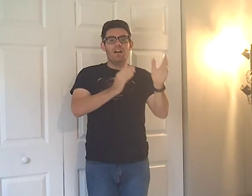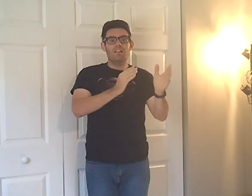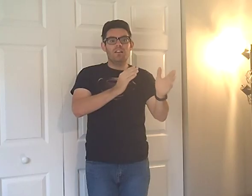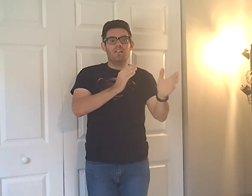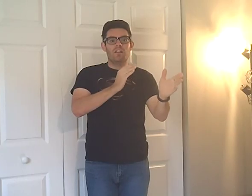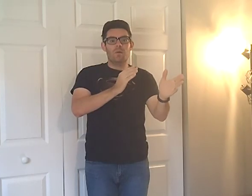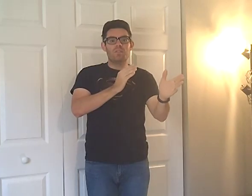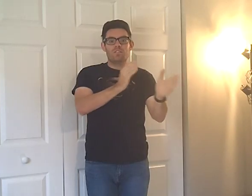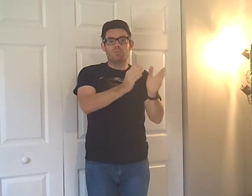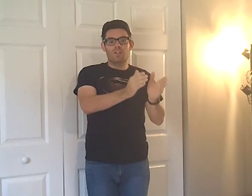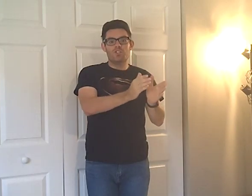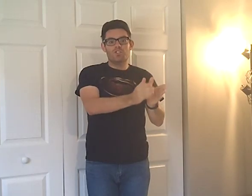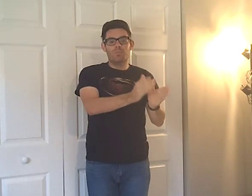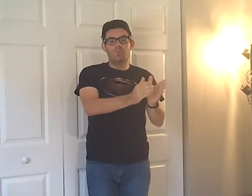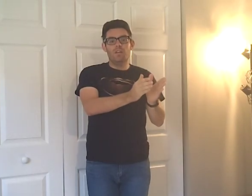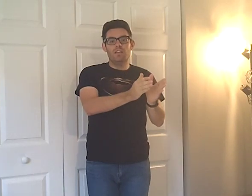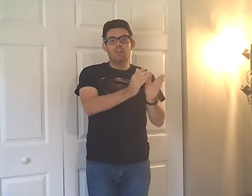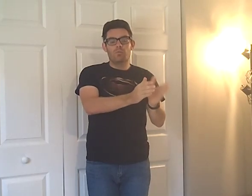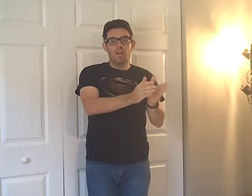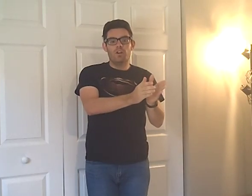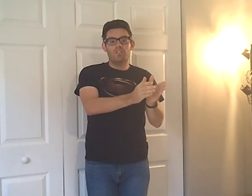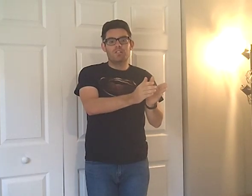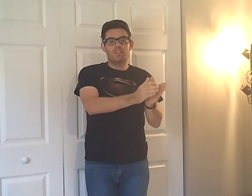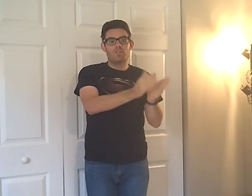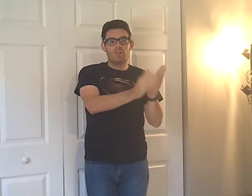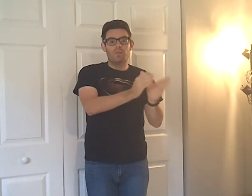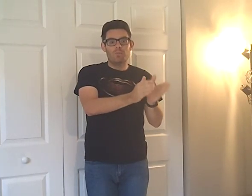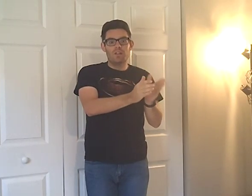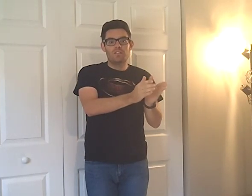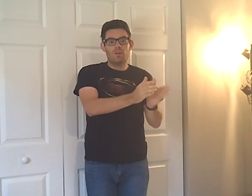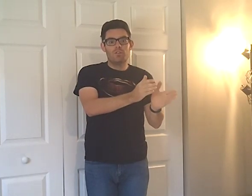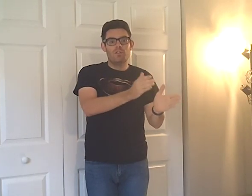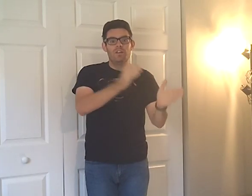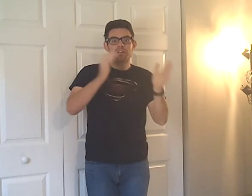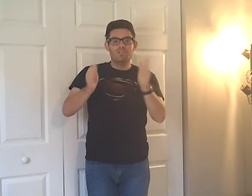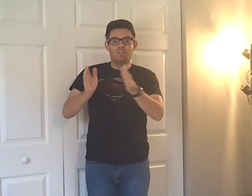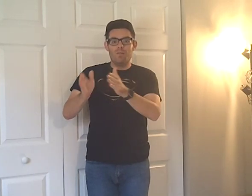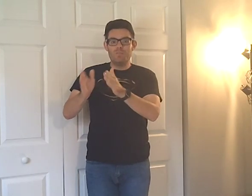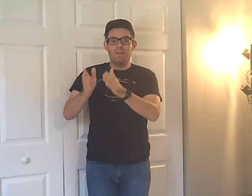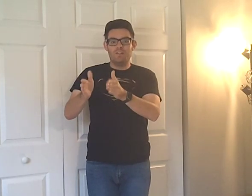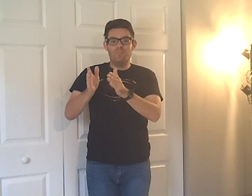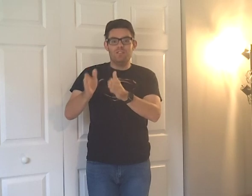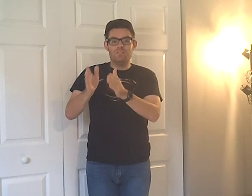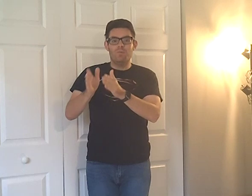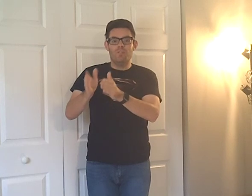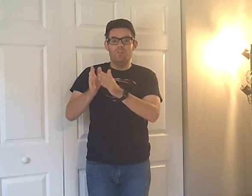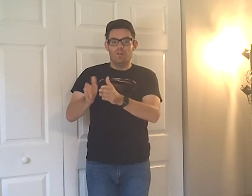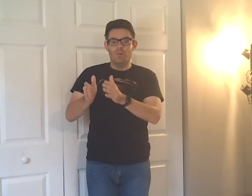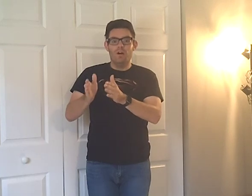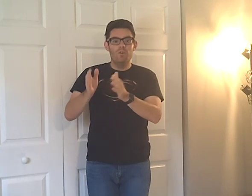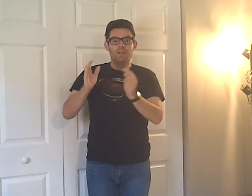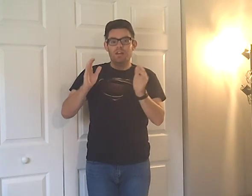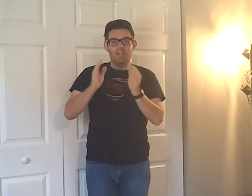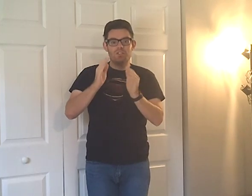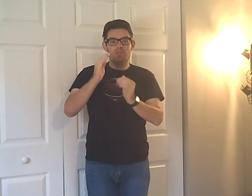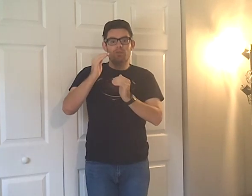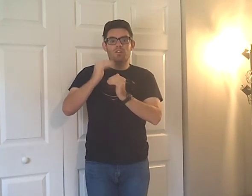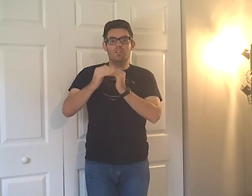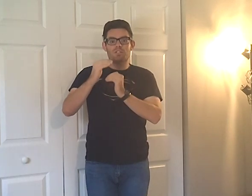kind of like encompasses a relationship between Ryan Gosling's character and Emily Blunt's character. So in that respect, it fits the movie very well, and it's just a really good